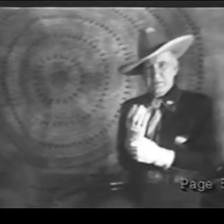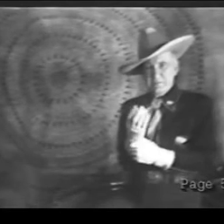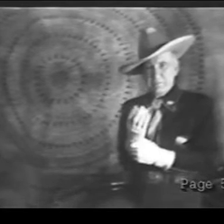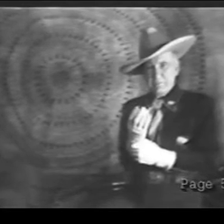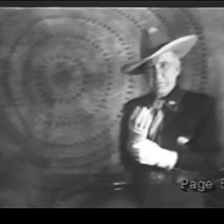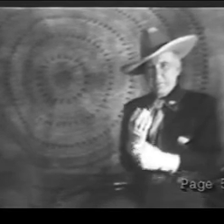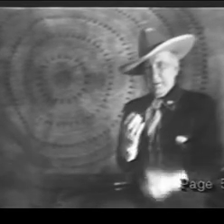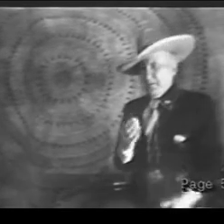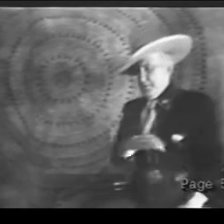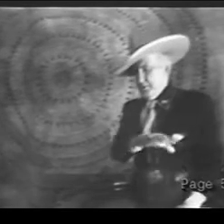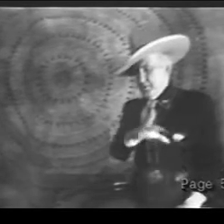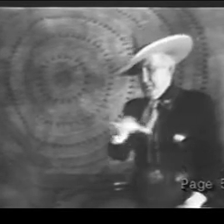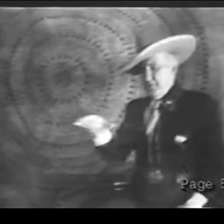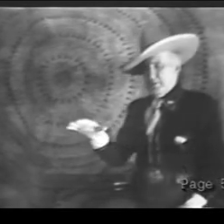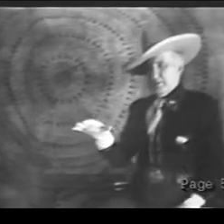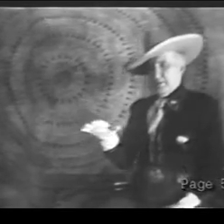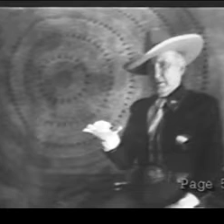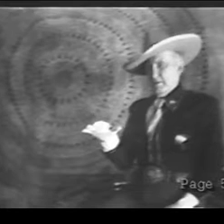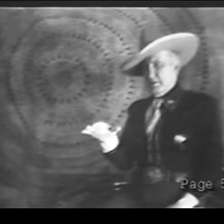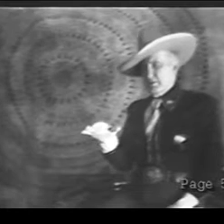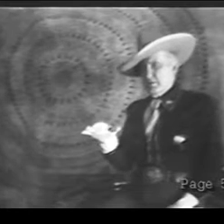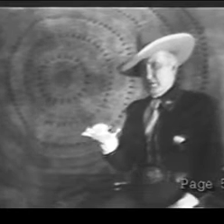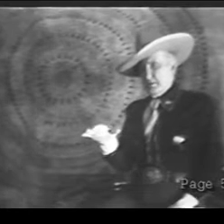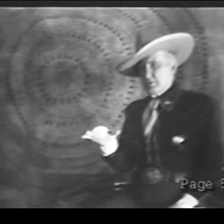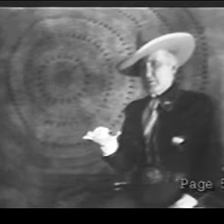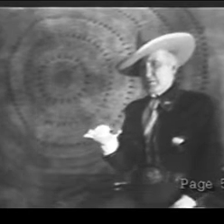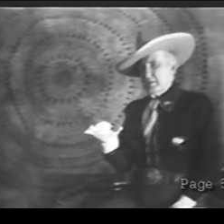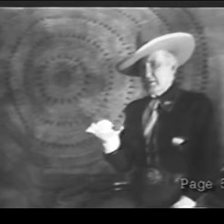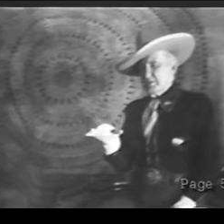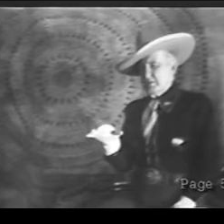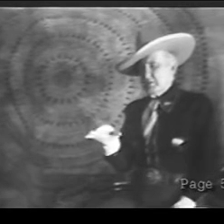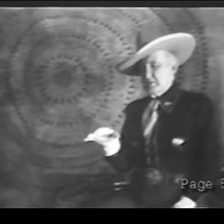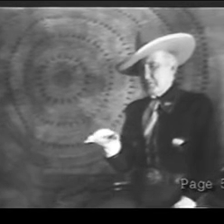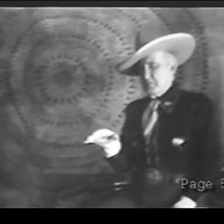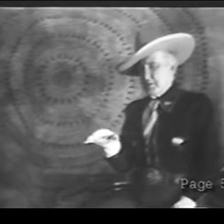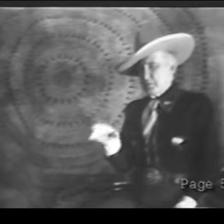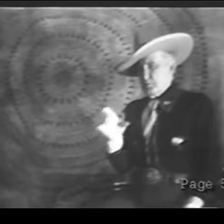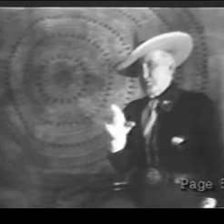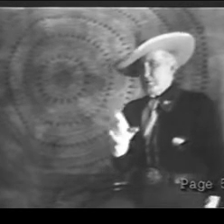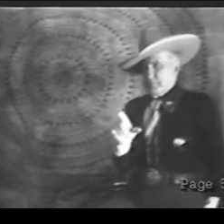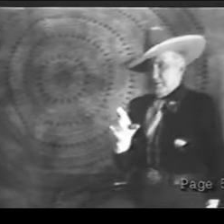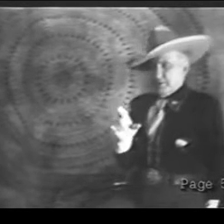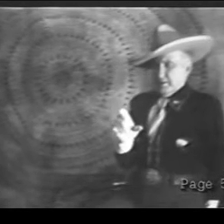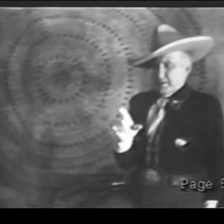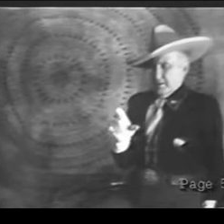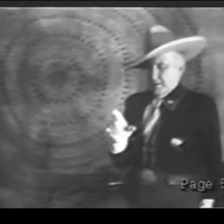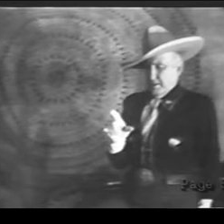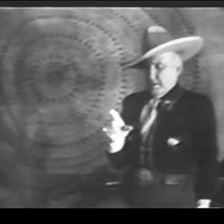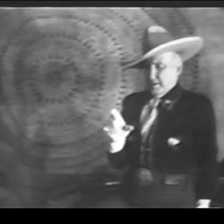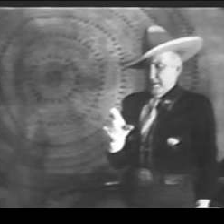fire. Now, in their etiquette, in the teepee, there's one thing. If